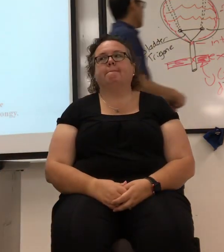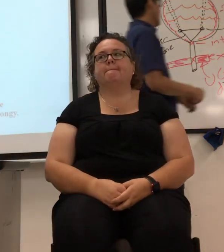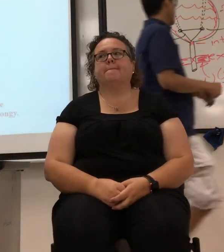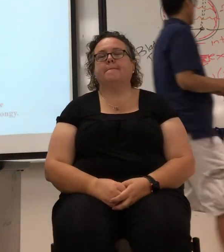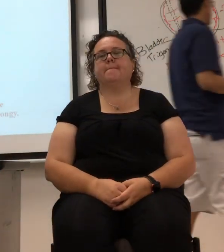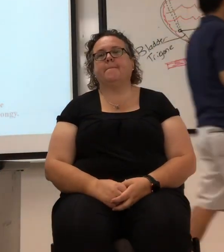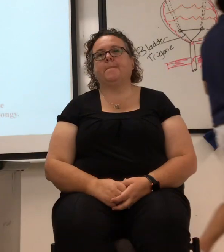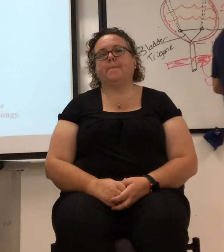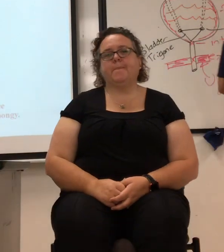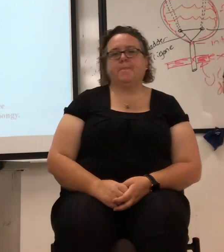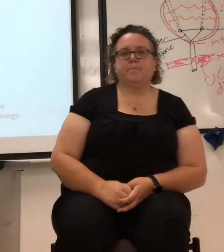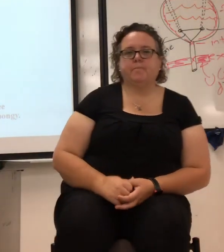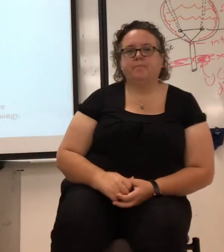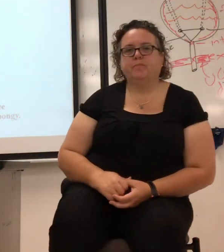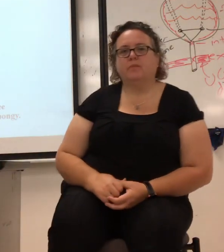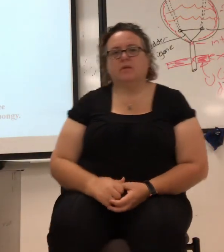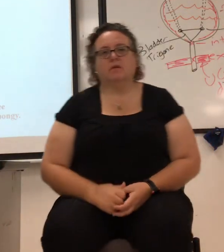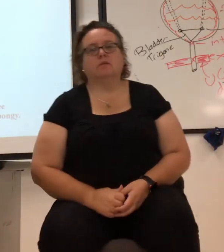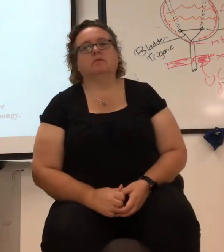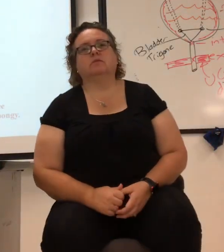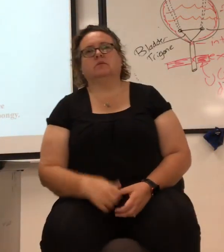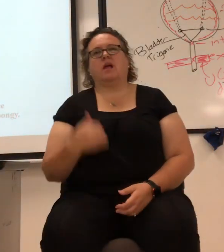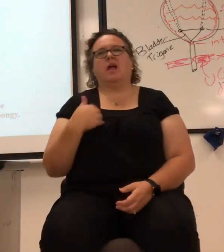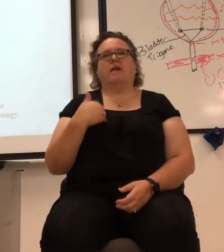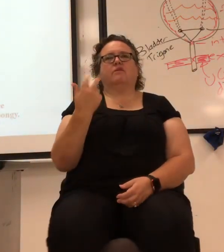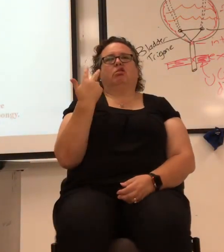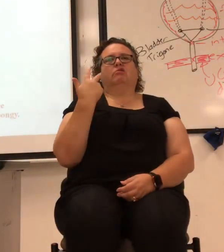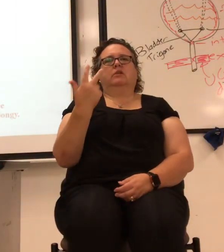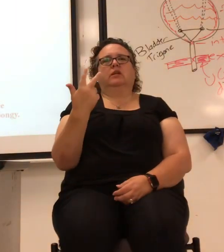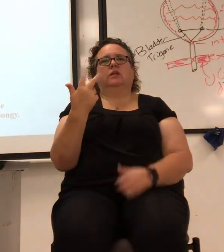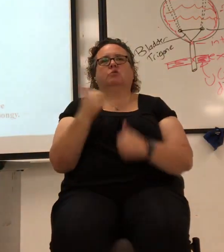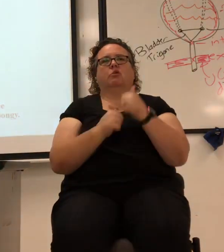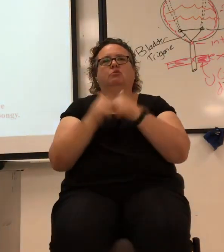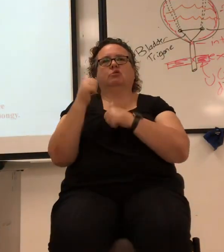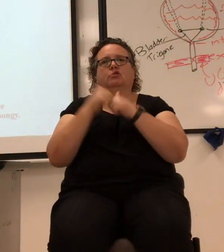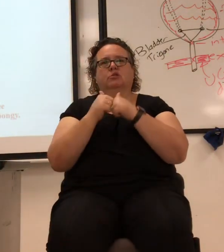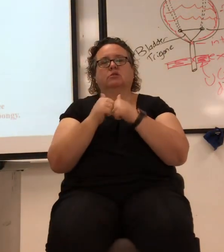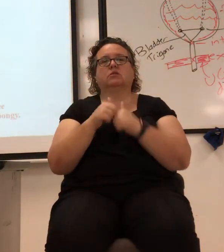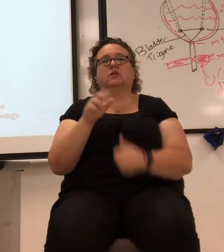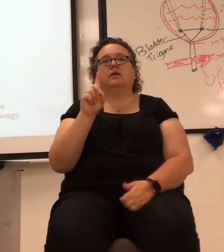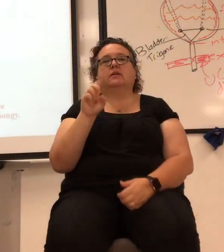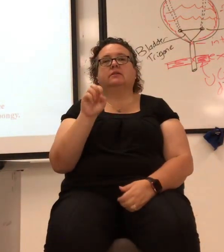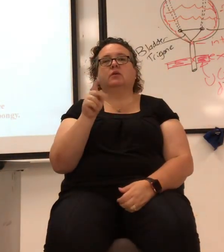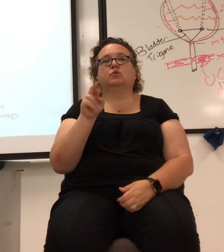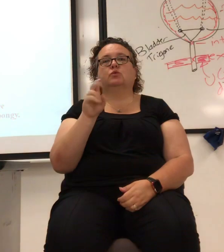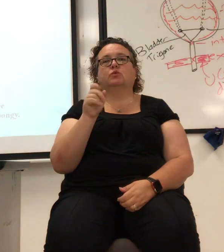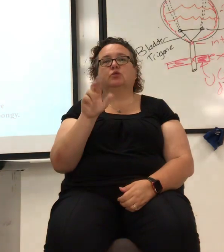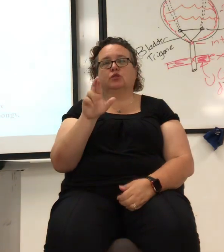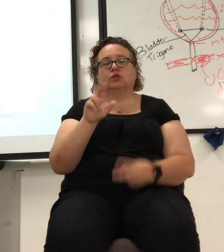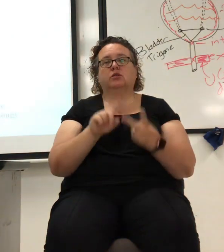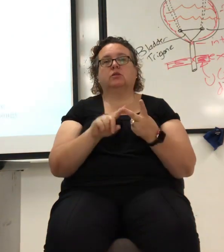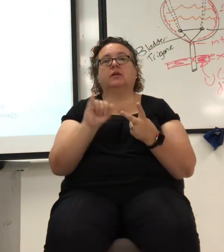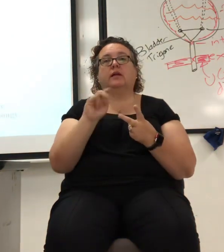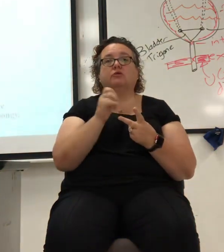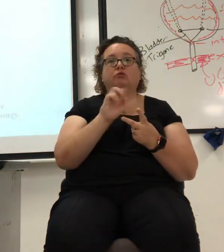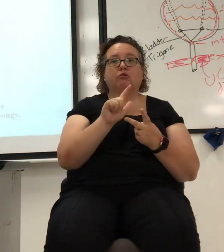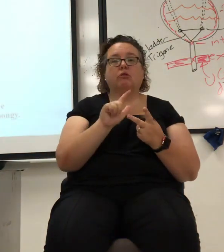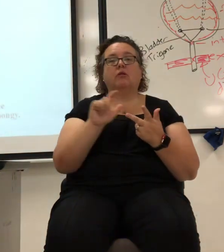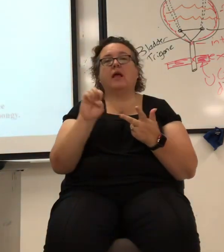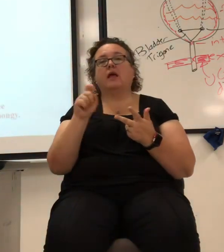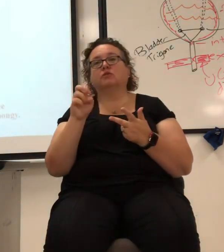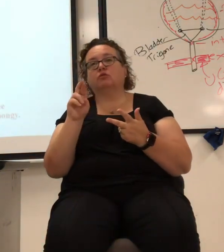But that's what's going on. And I want to go over that in more detail. But first, let's look at the female urethral